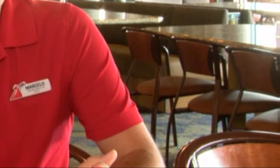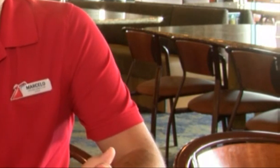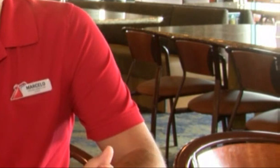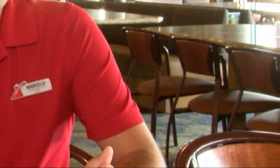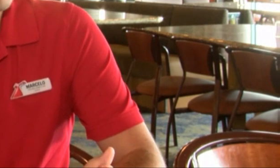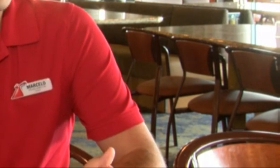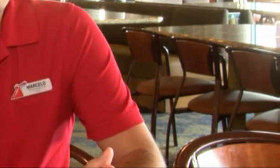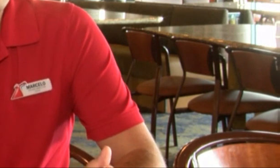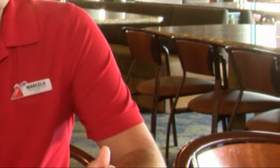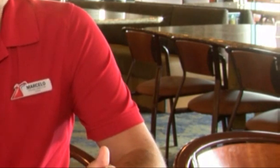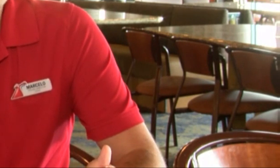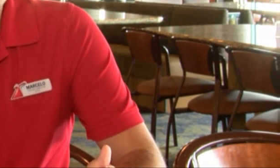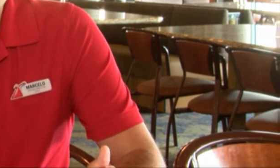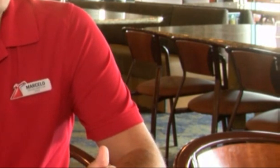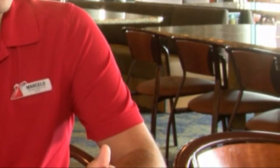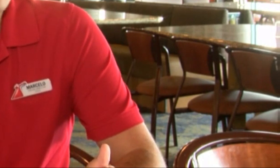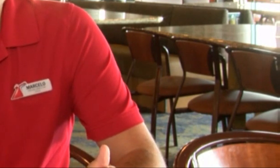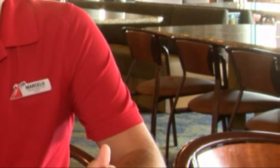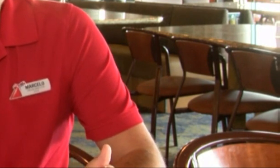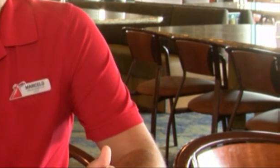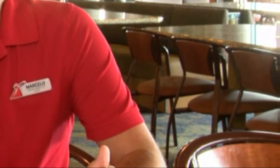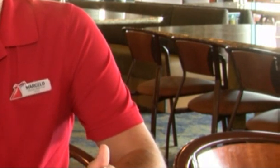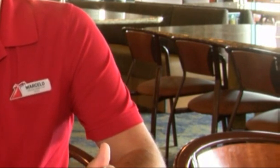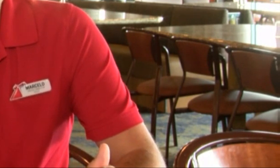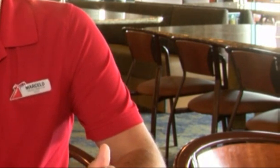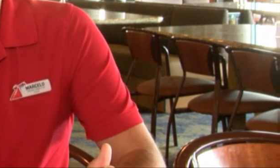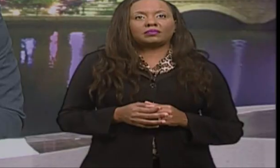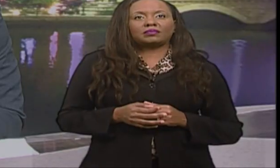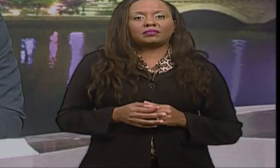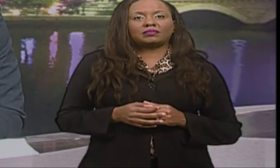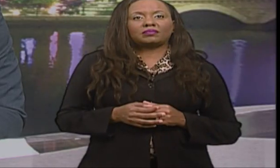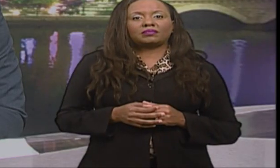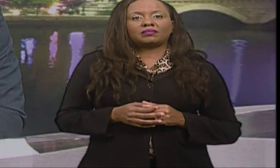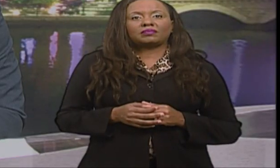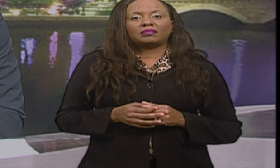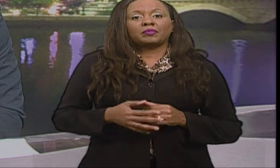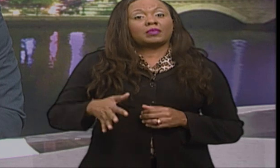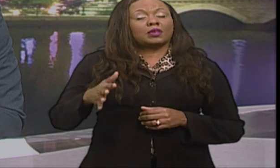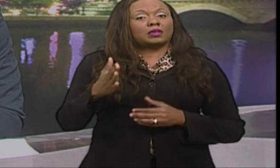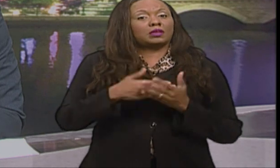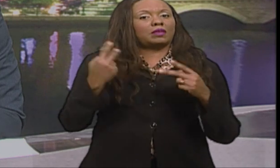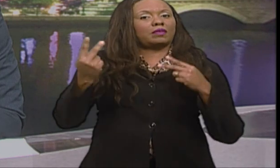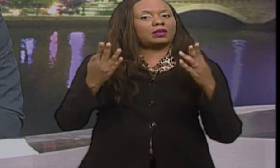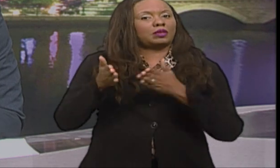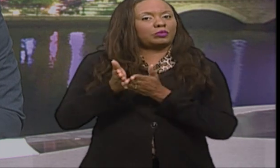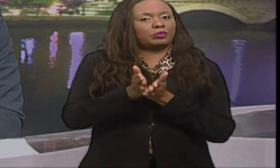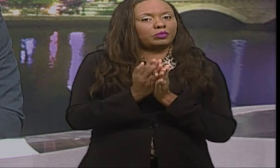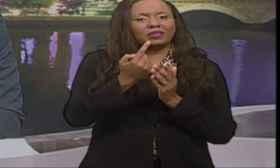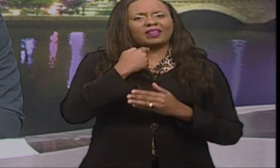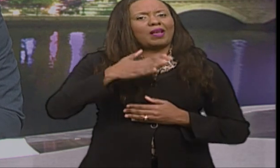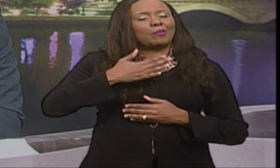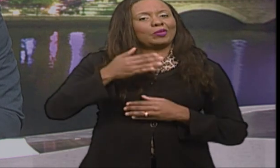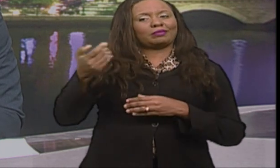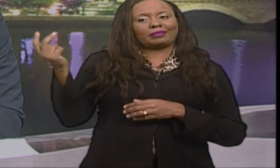he said, "Thank you for keeping us safe during this hurricane season." That really touched me. Meanwhile, some of the visitors told CBC they are